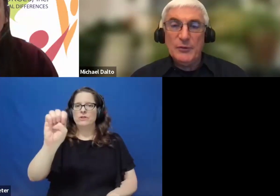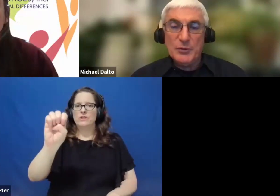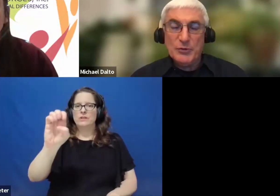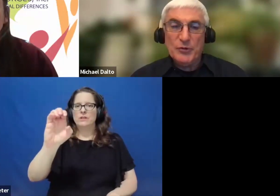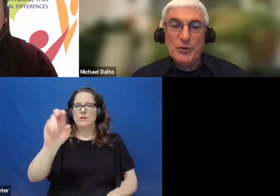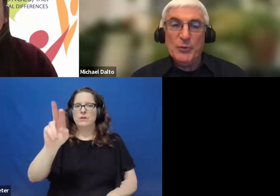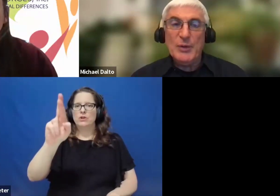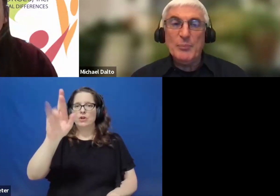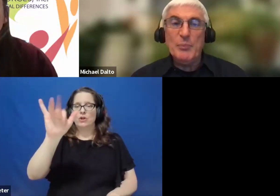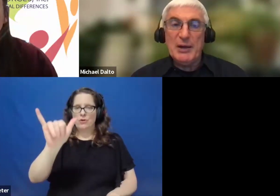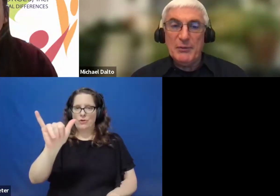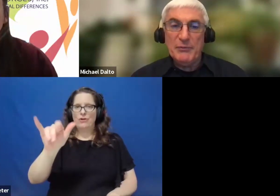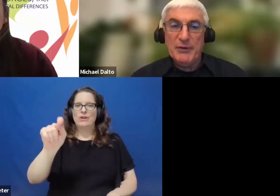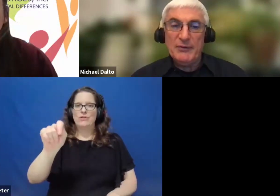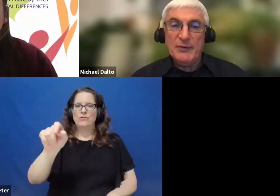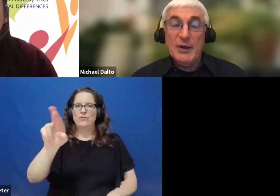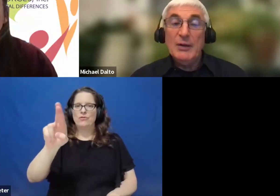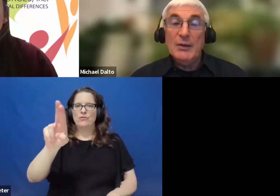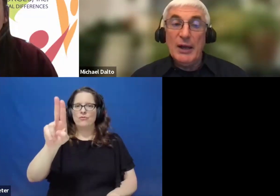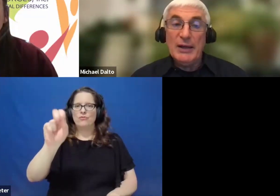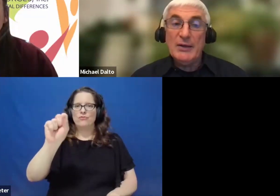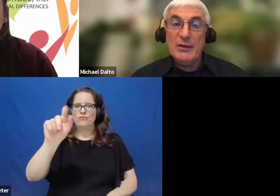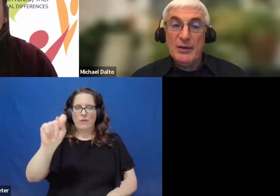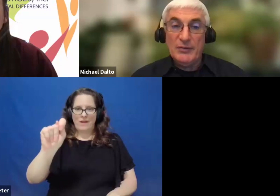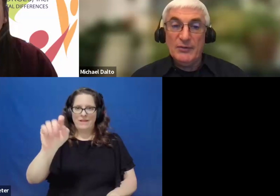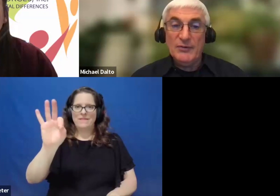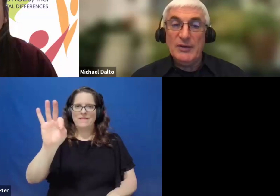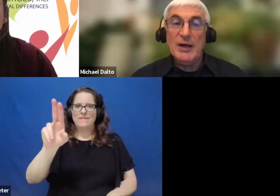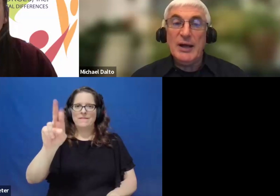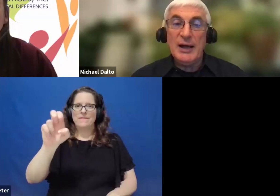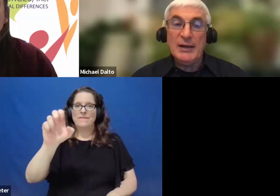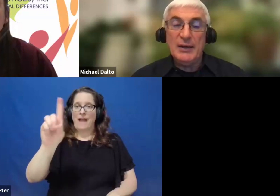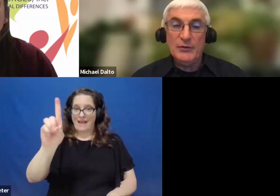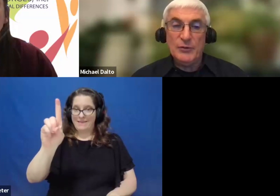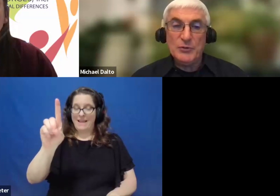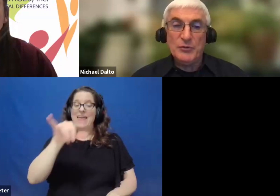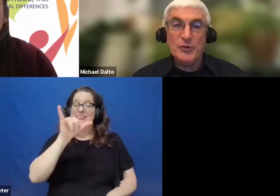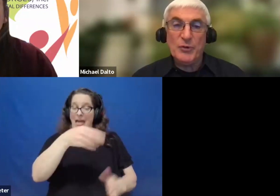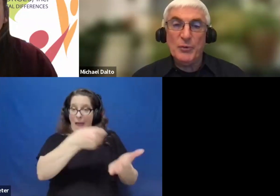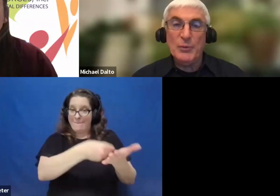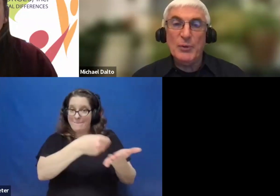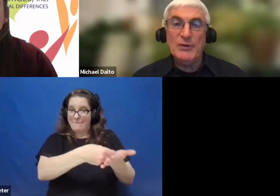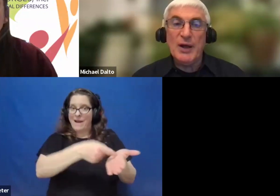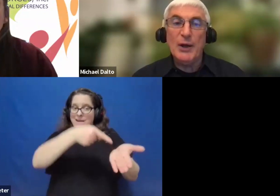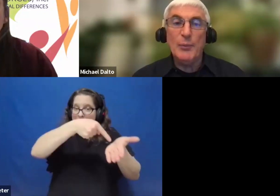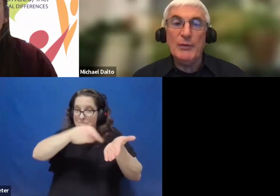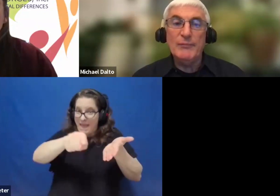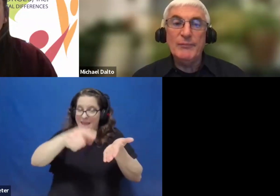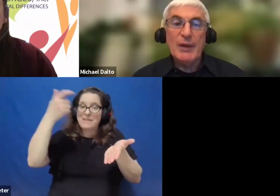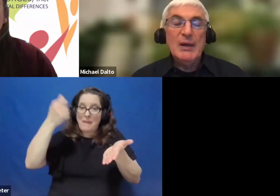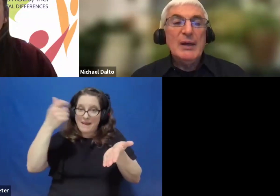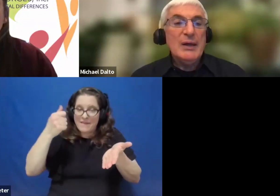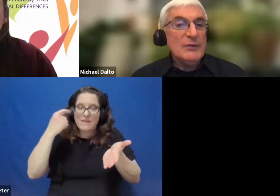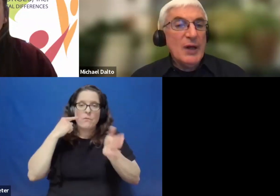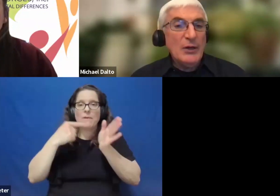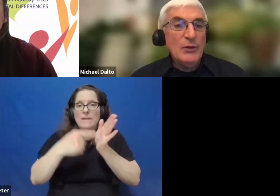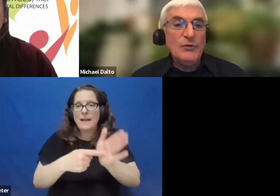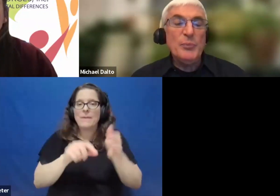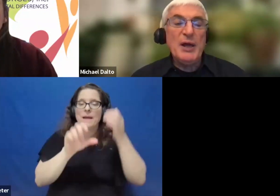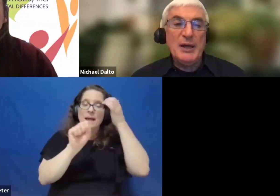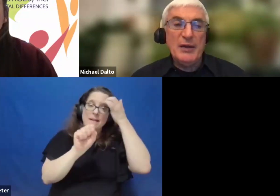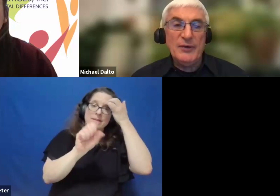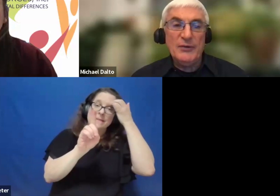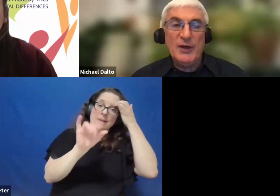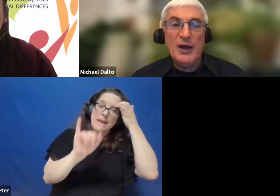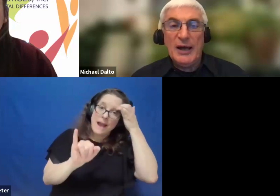pay Social Security benefits like SSDI and Social Security retirement. It's not used